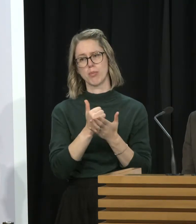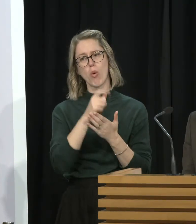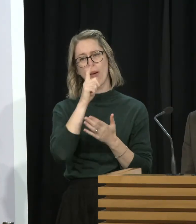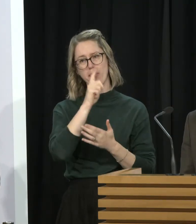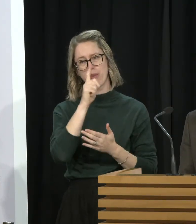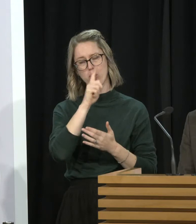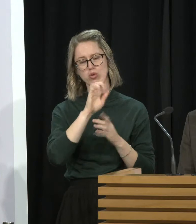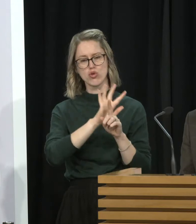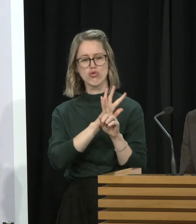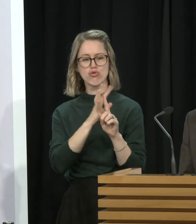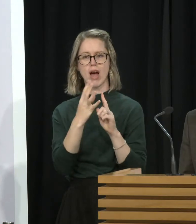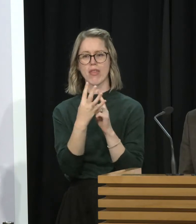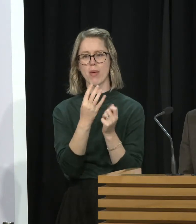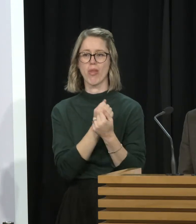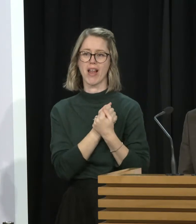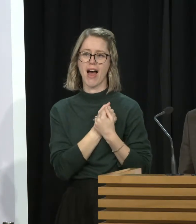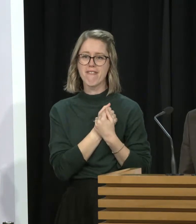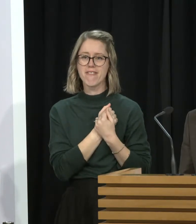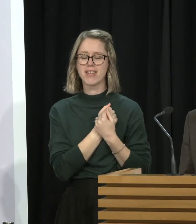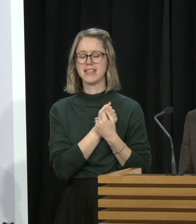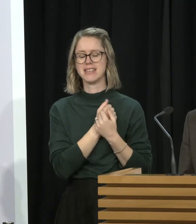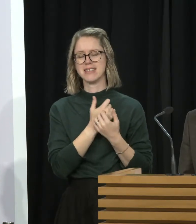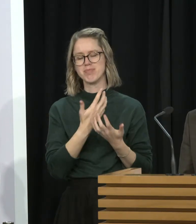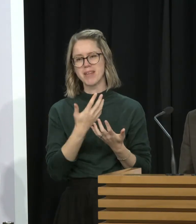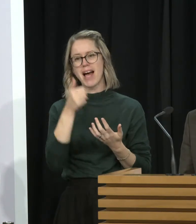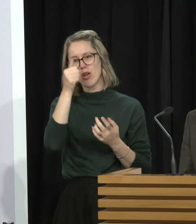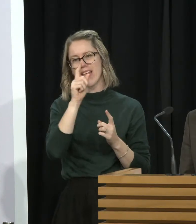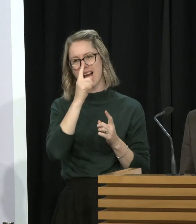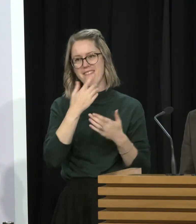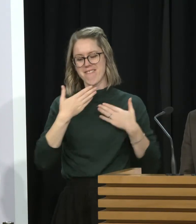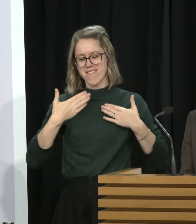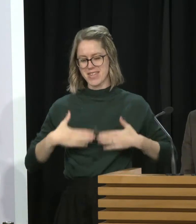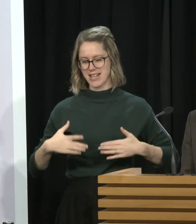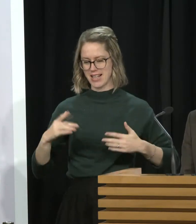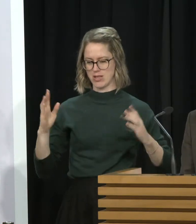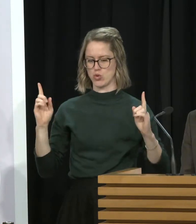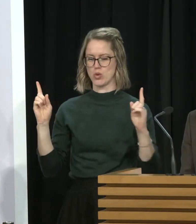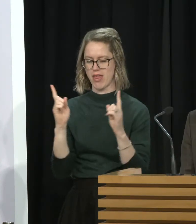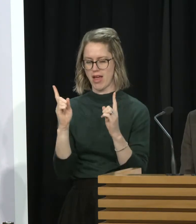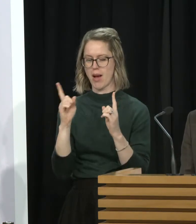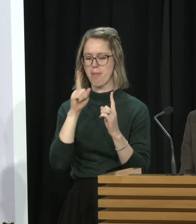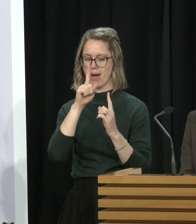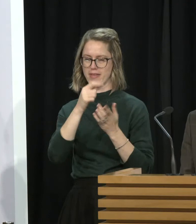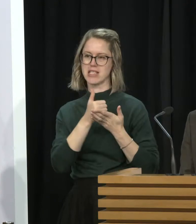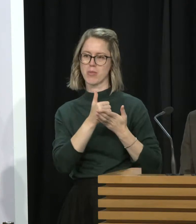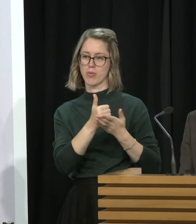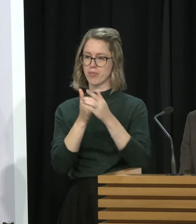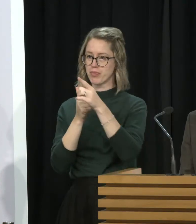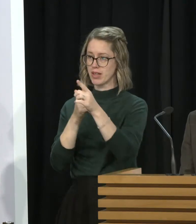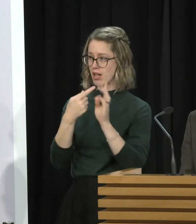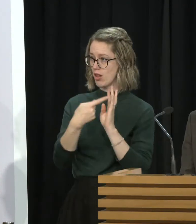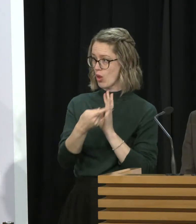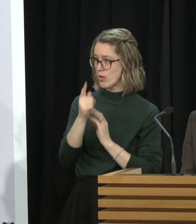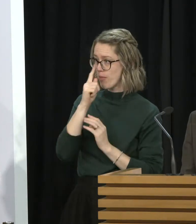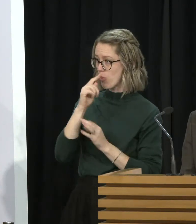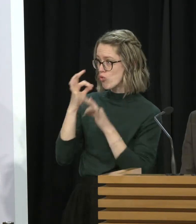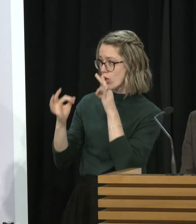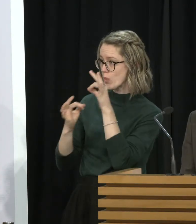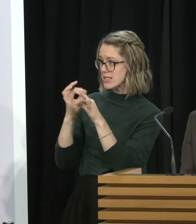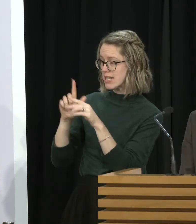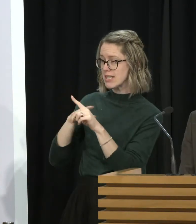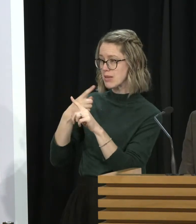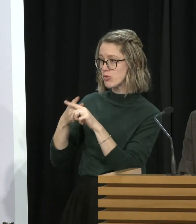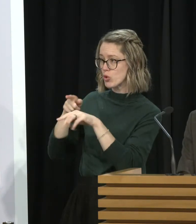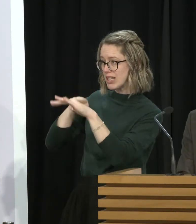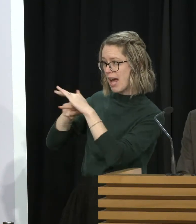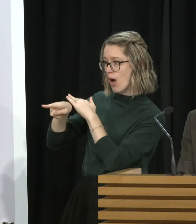to surround them with love, even though they can't actually be physically with other people. Have they requested any